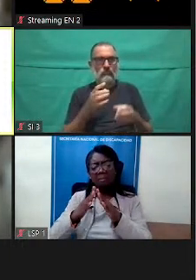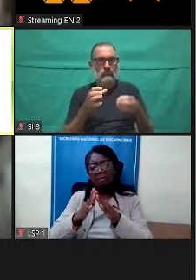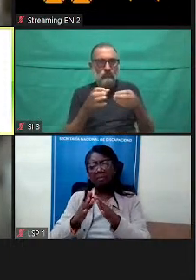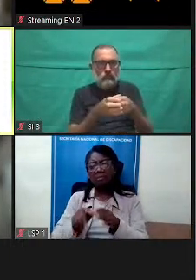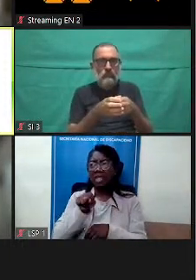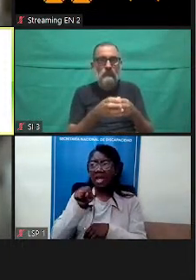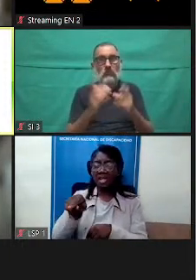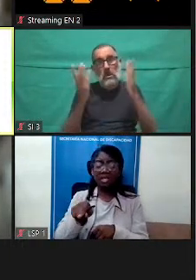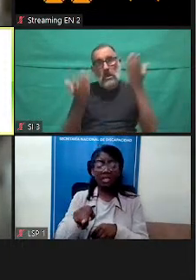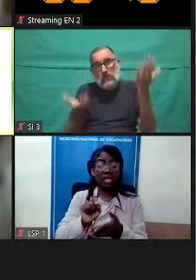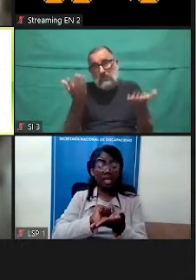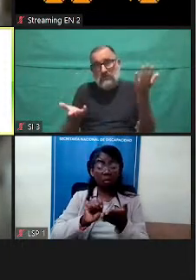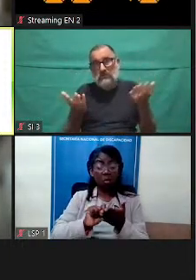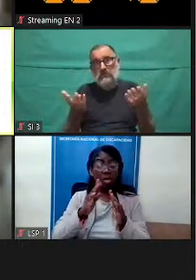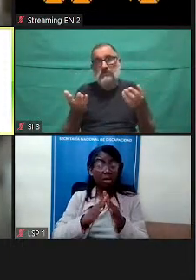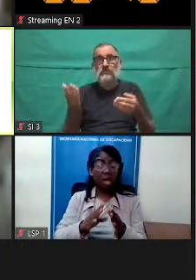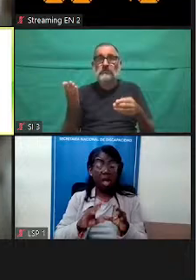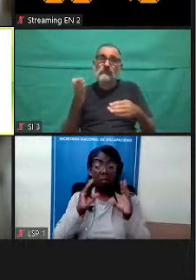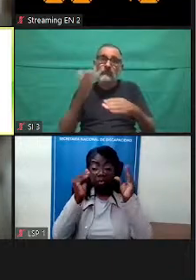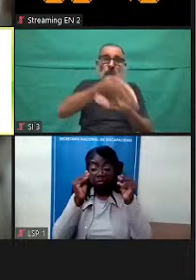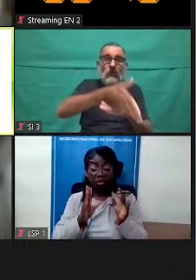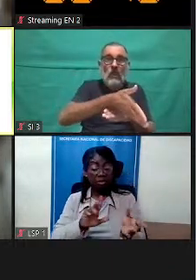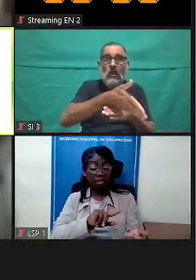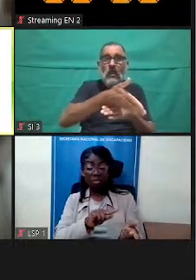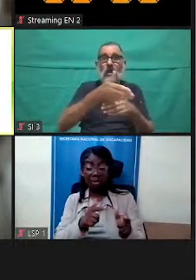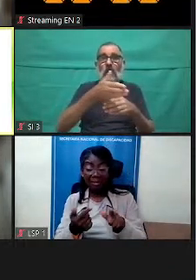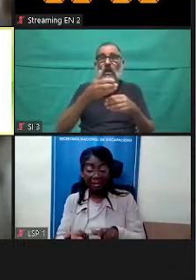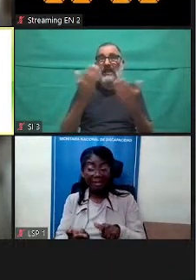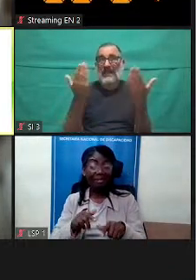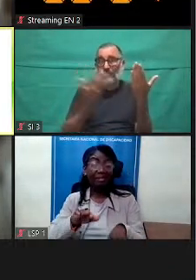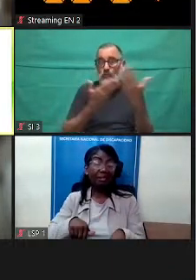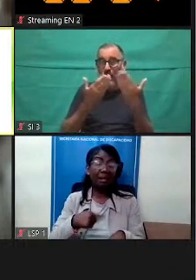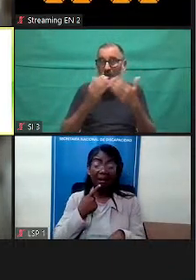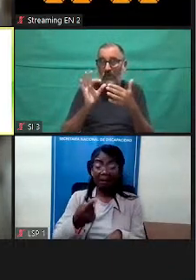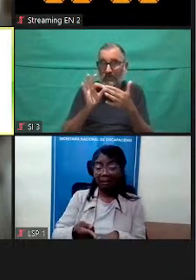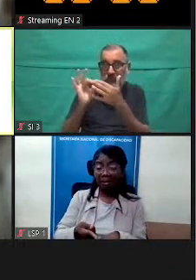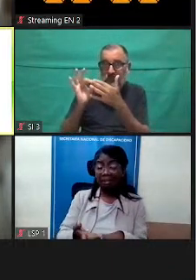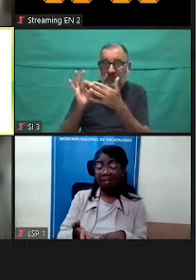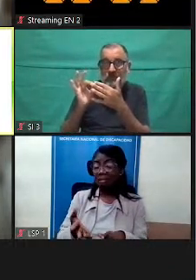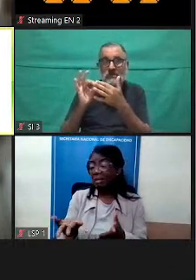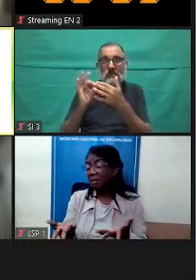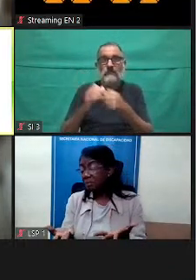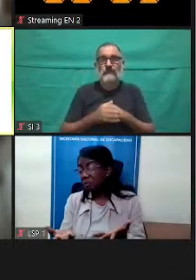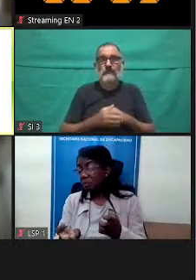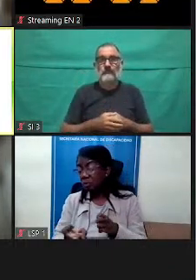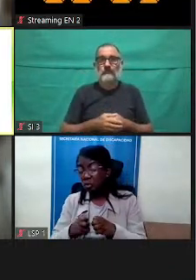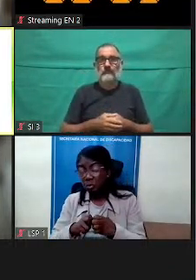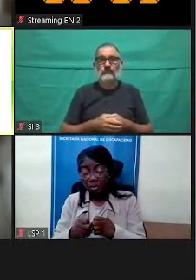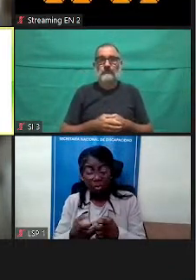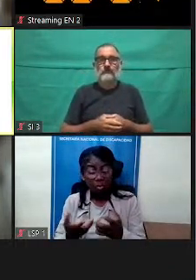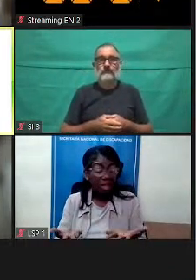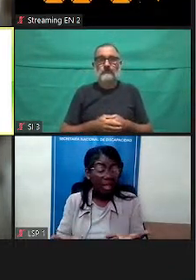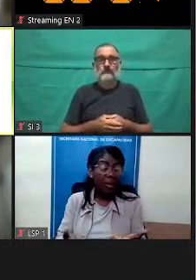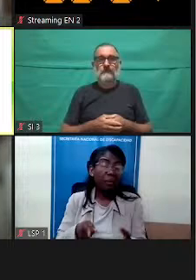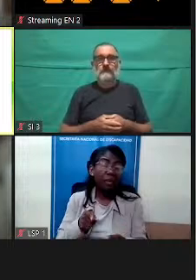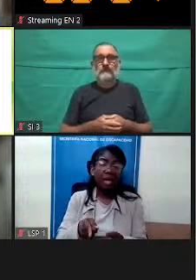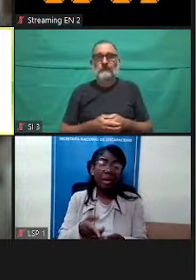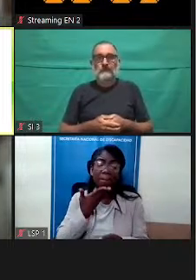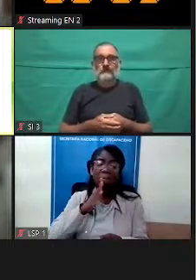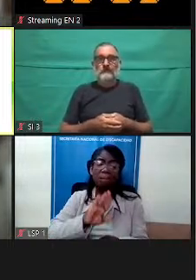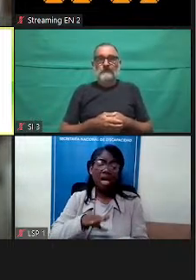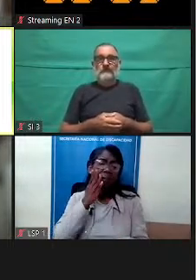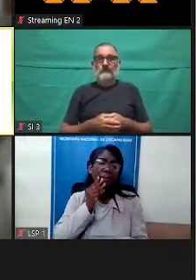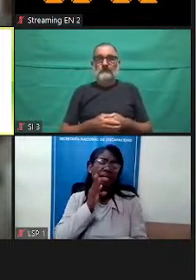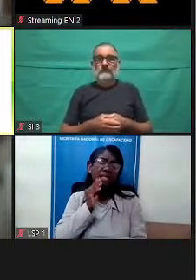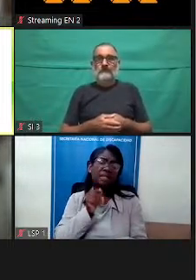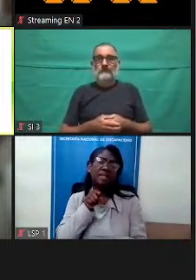those inclusive schools if teachers are not ready they are going to harm children and probably there have